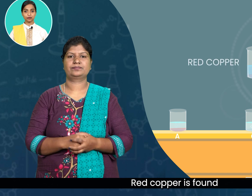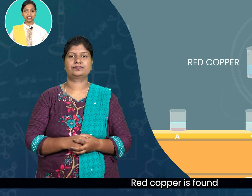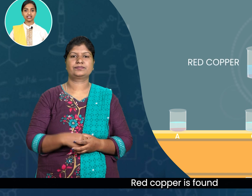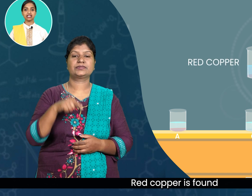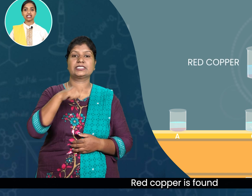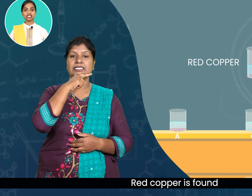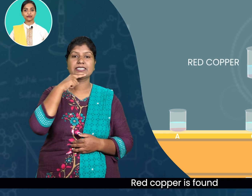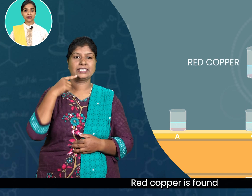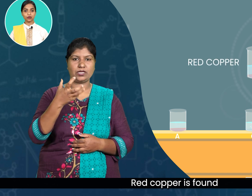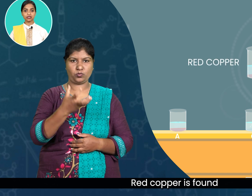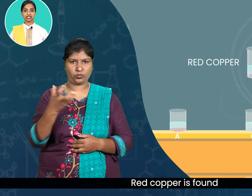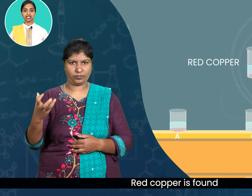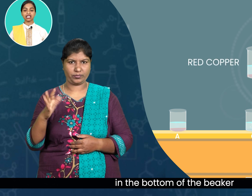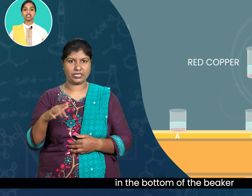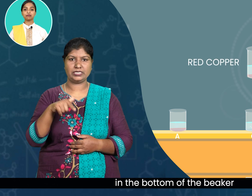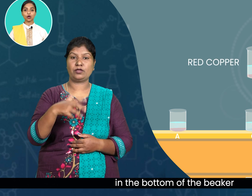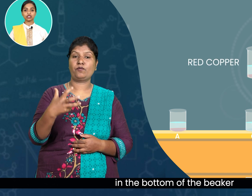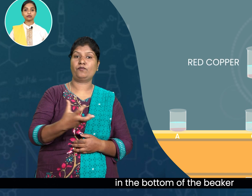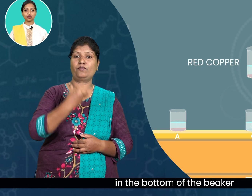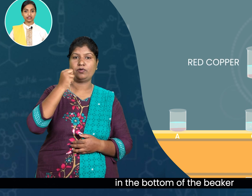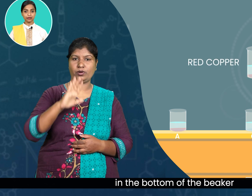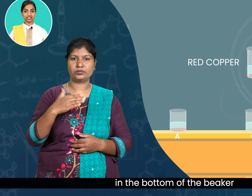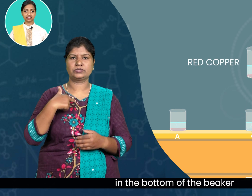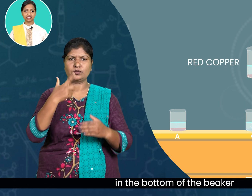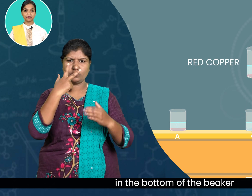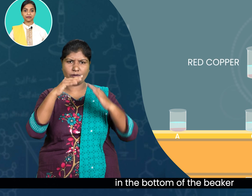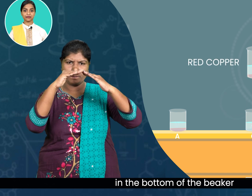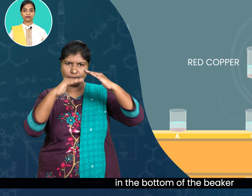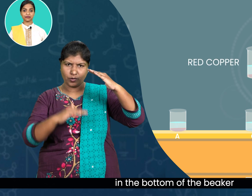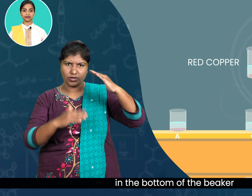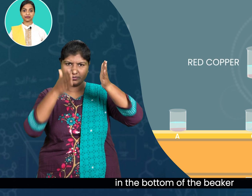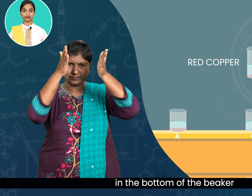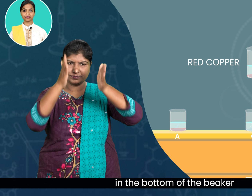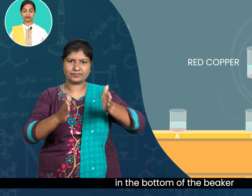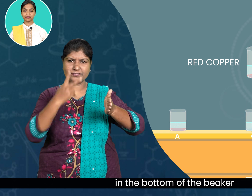red copper is found in the bottom of the beaker